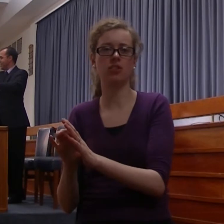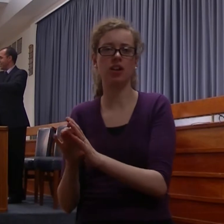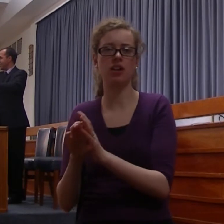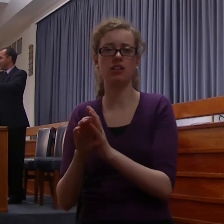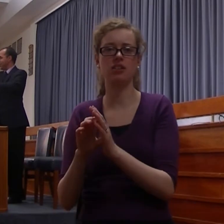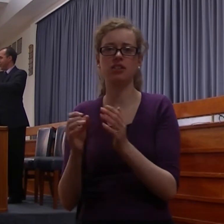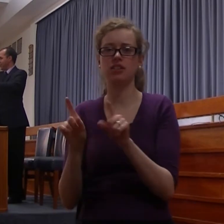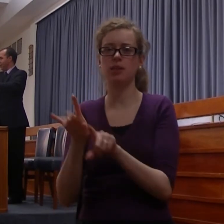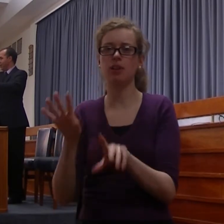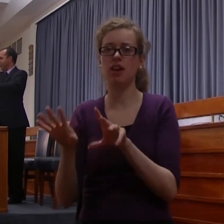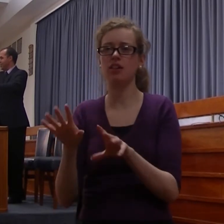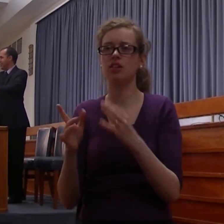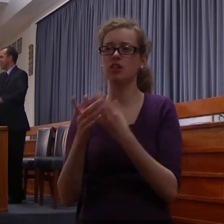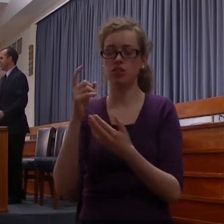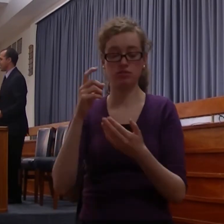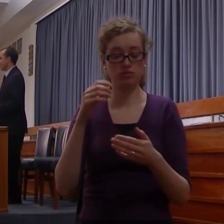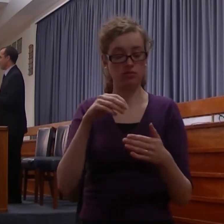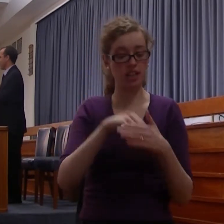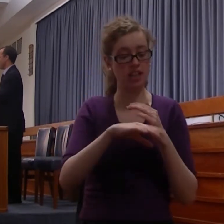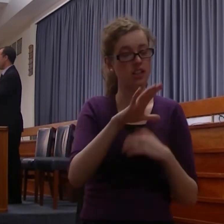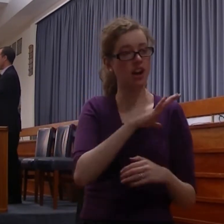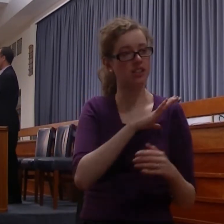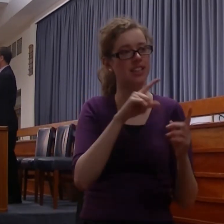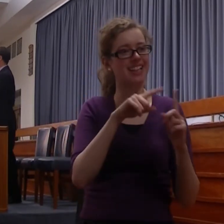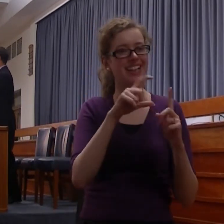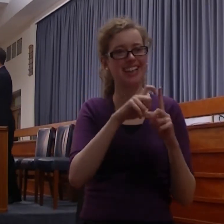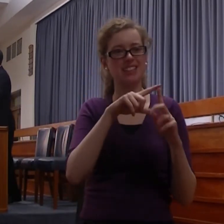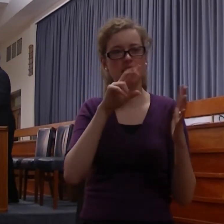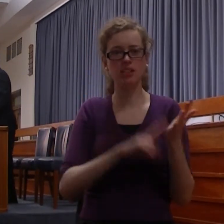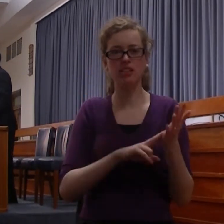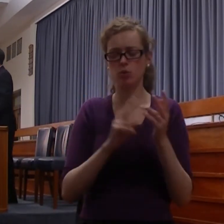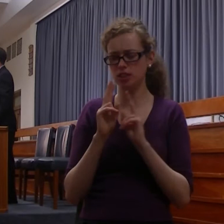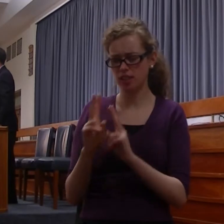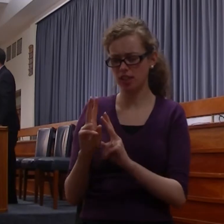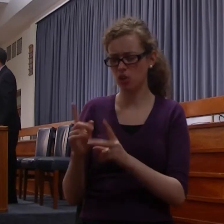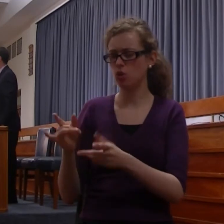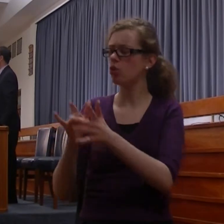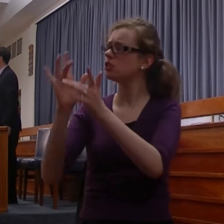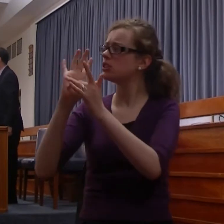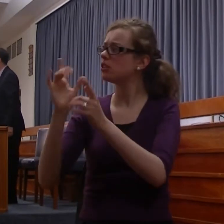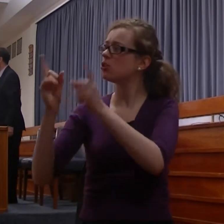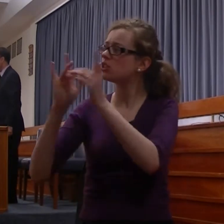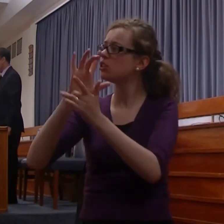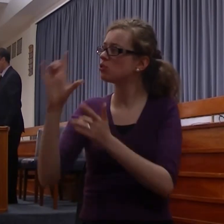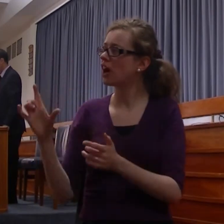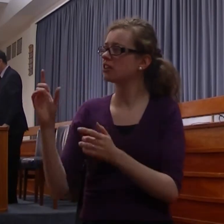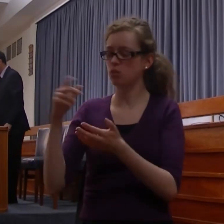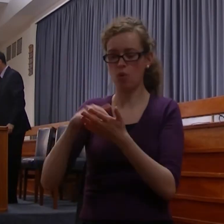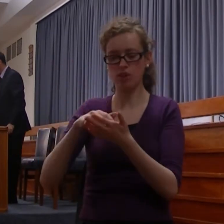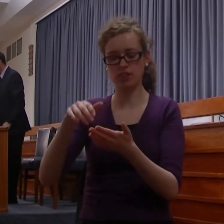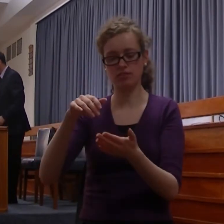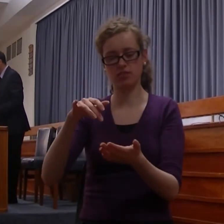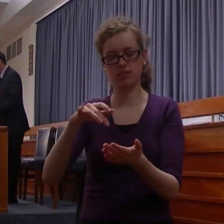same Lord, the Lord Jesus Christ of the New Testament. In the same way that God walked in the Garden of Eden, the